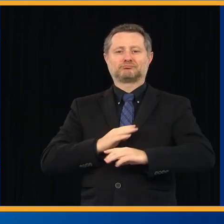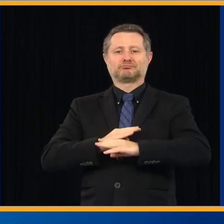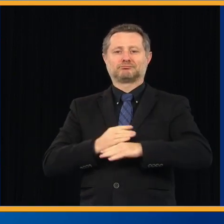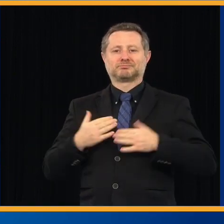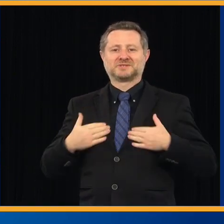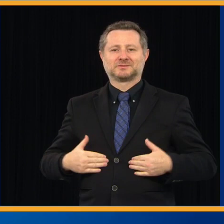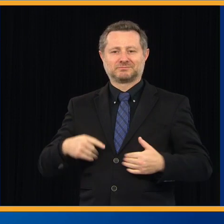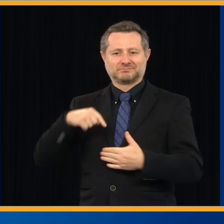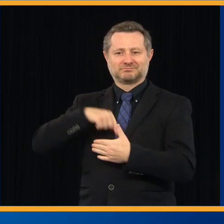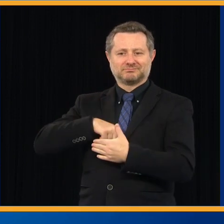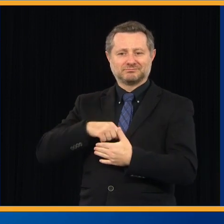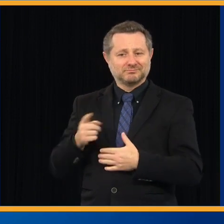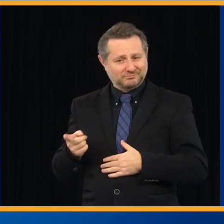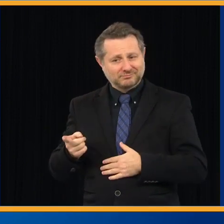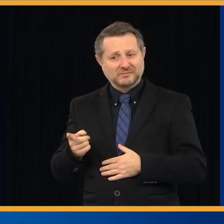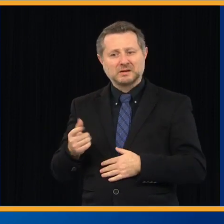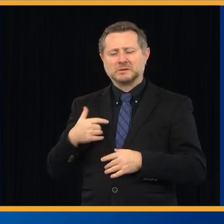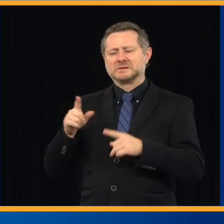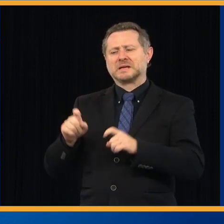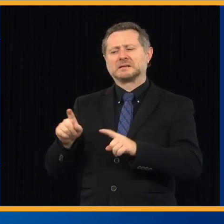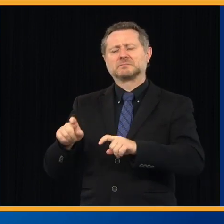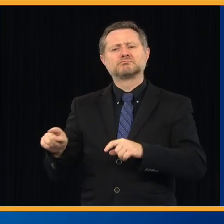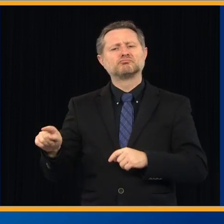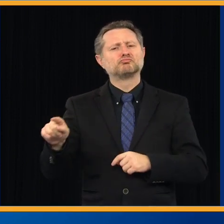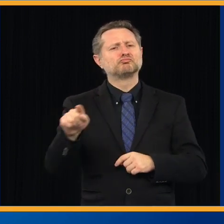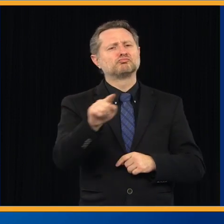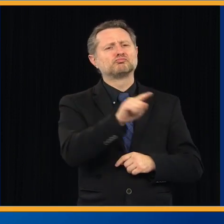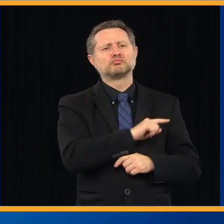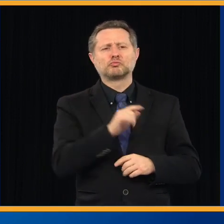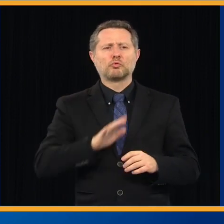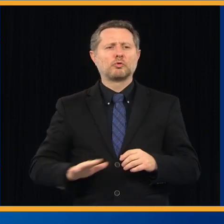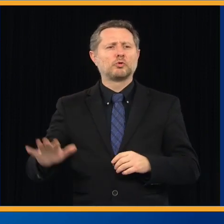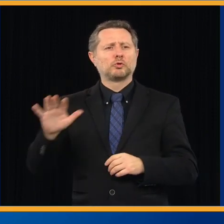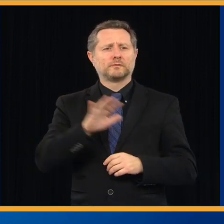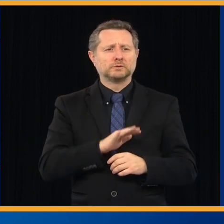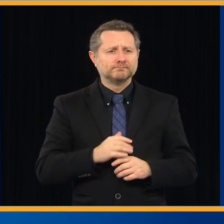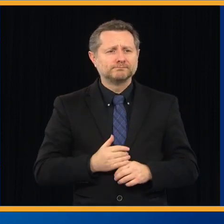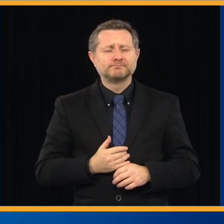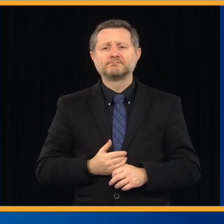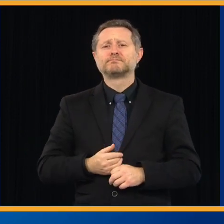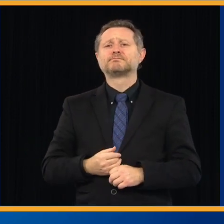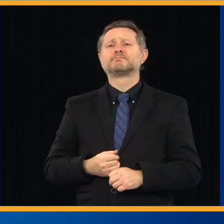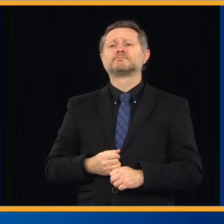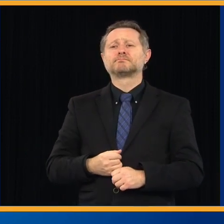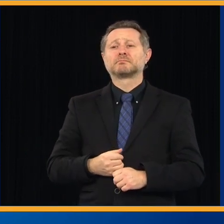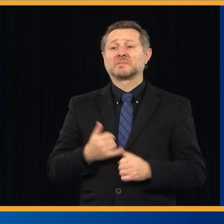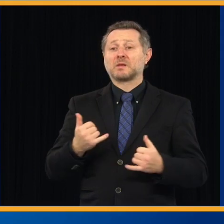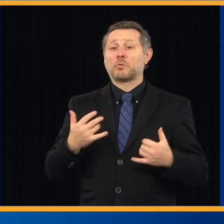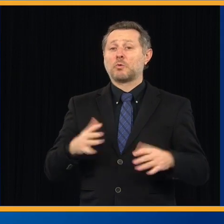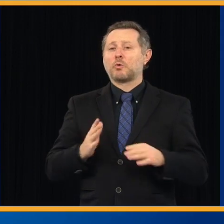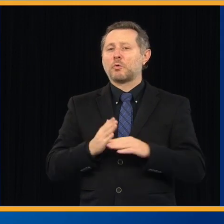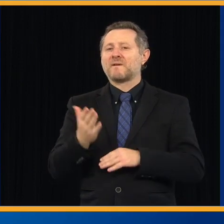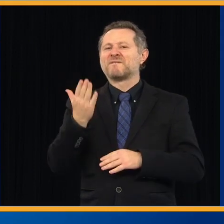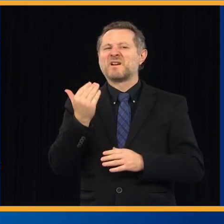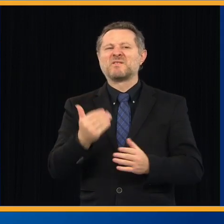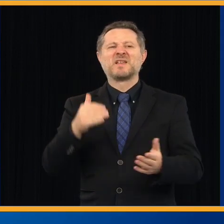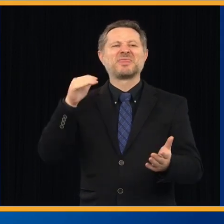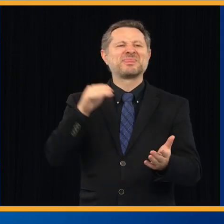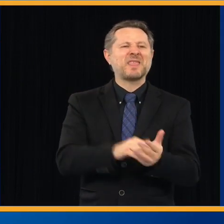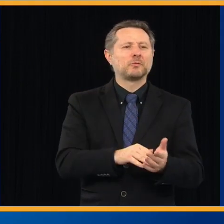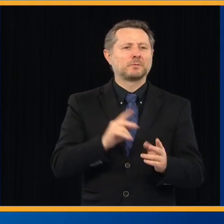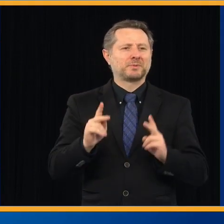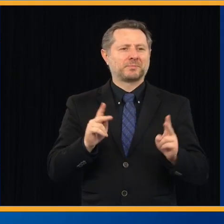So we've been doing these antibody testings all across the state. We have the largest sample now, over 15,000 people, which